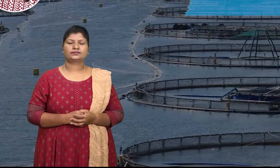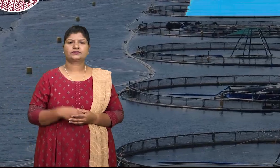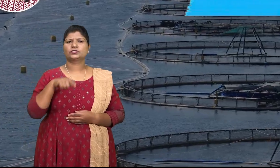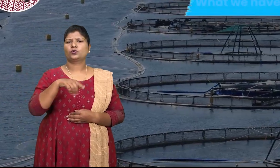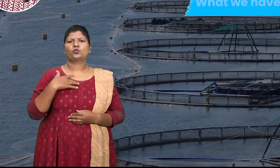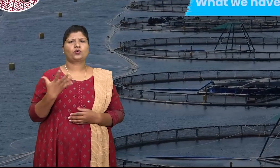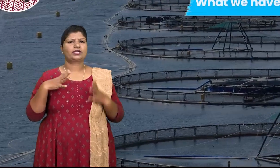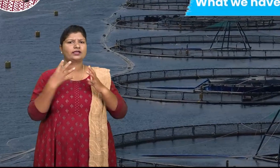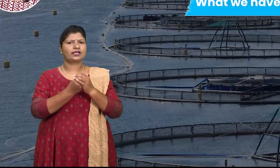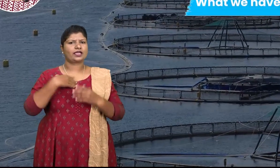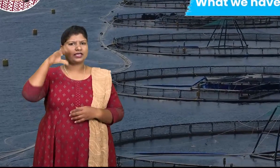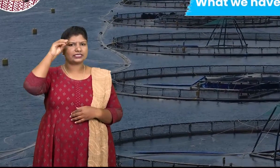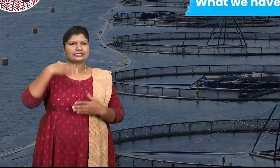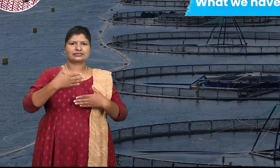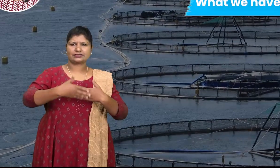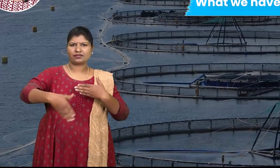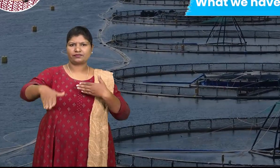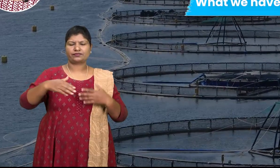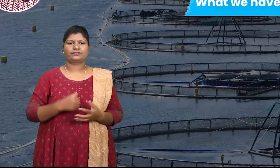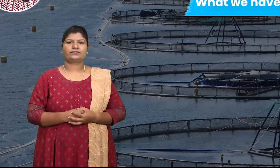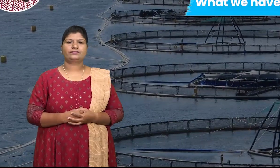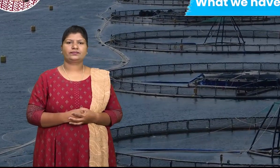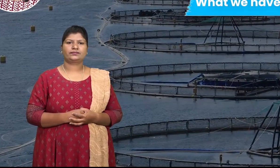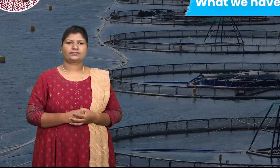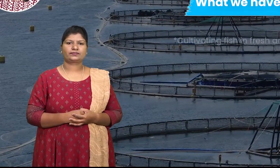What we have learned so far: